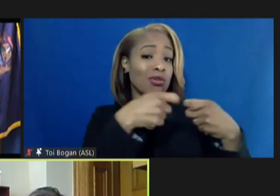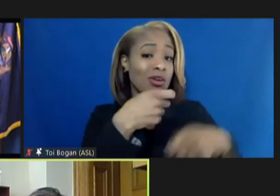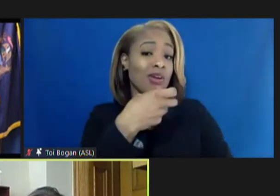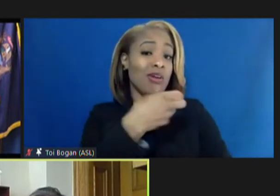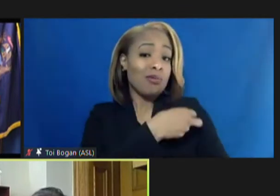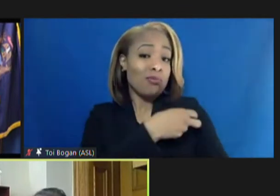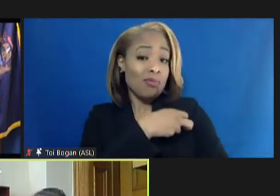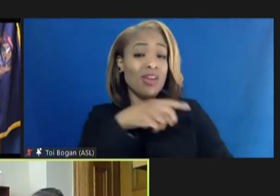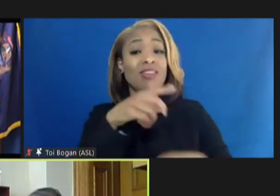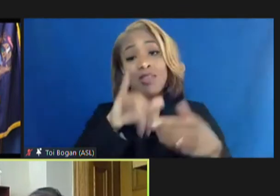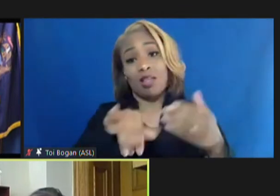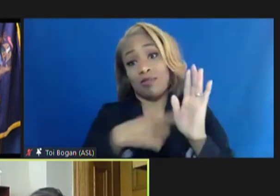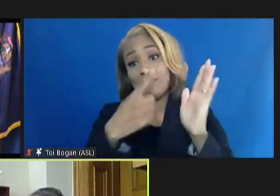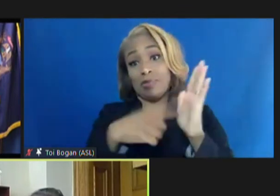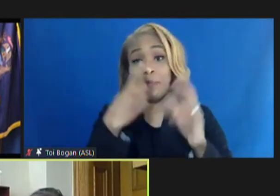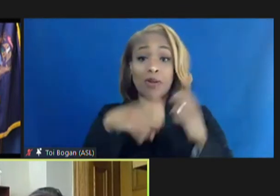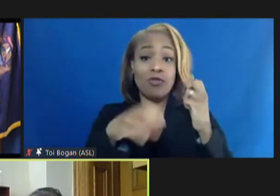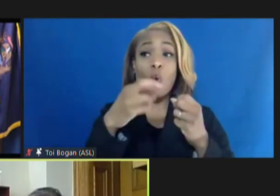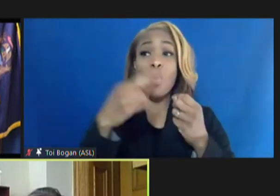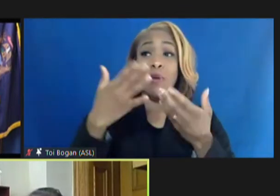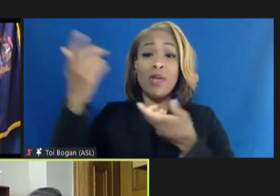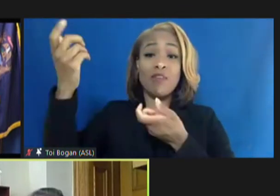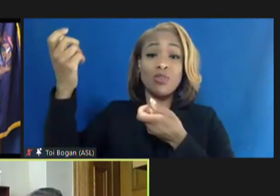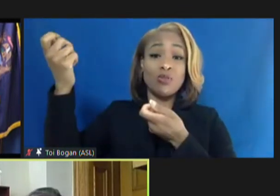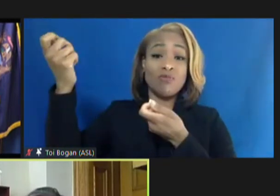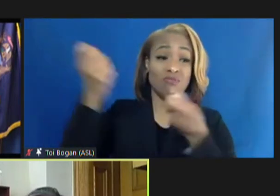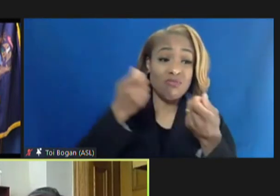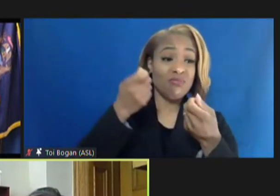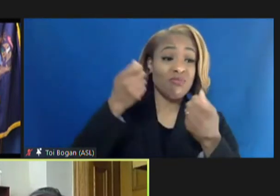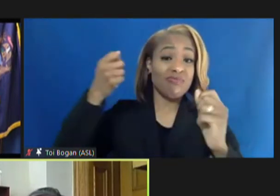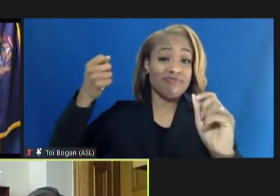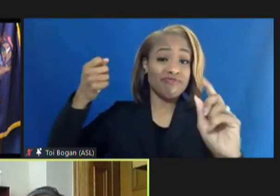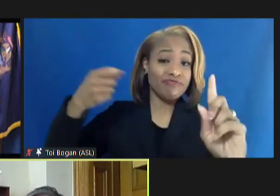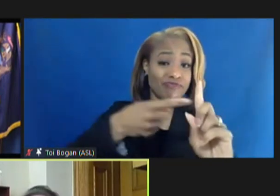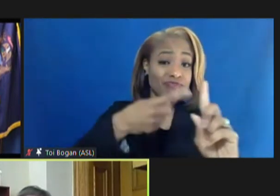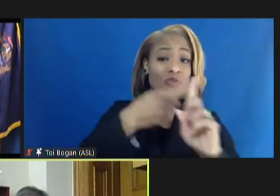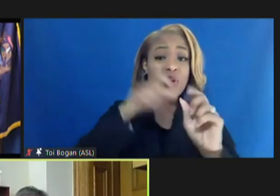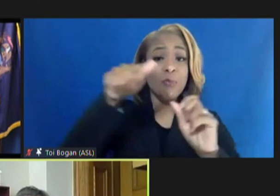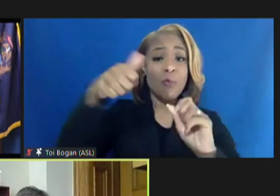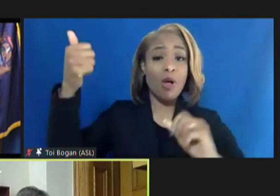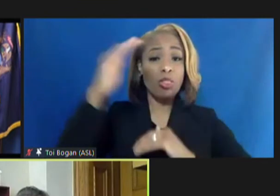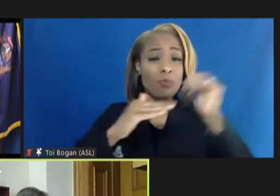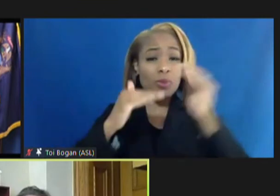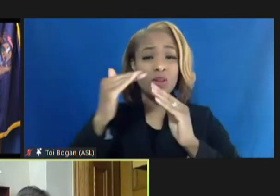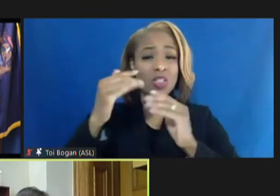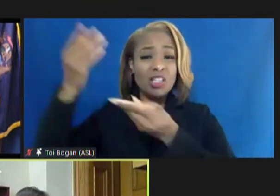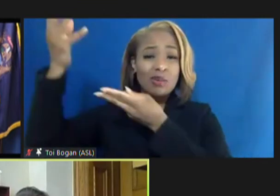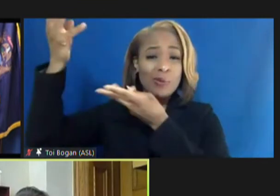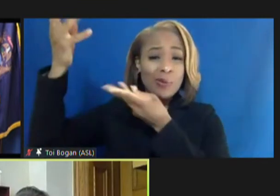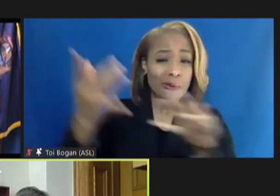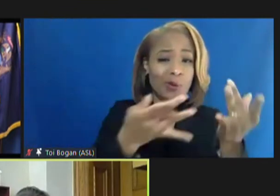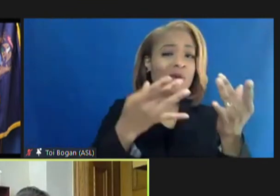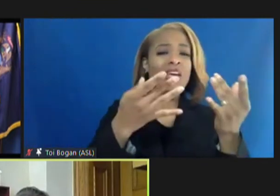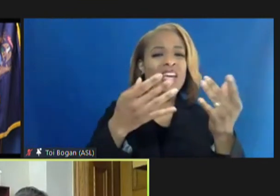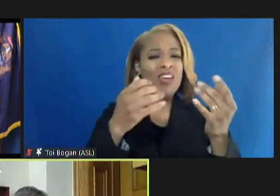difficult, or they may have to bring power out to the drop box from a building. It's cost prohibitive and it's not